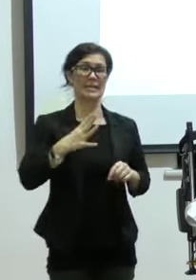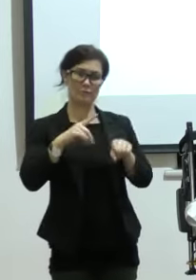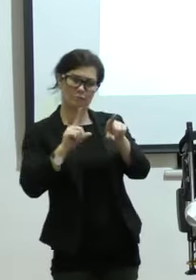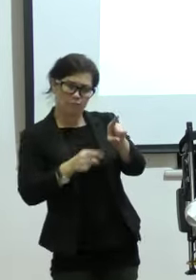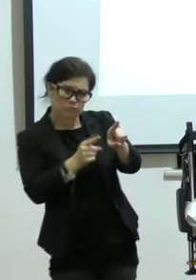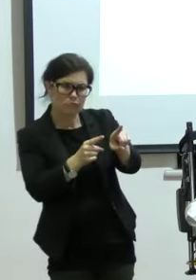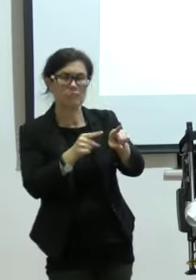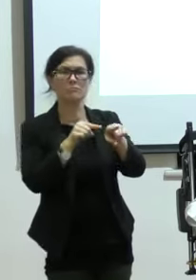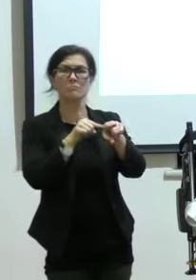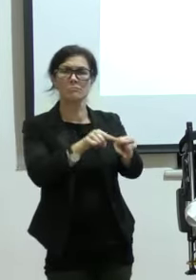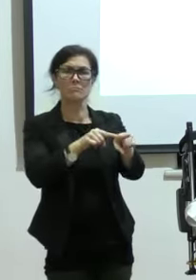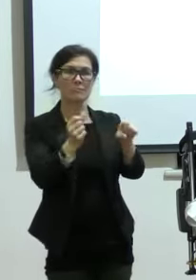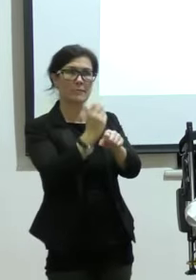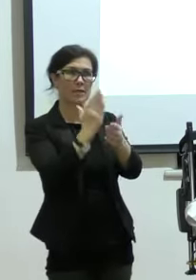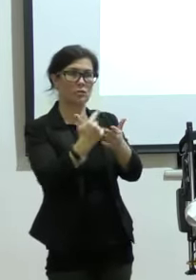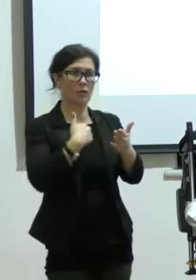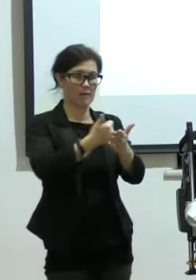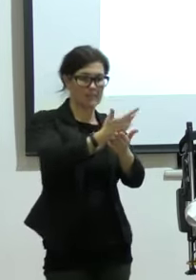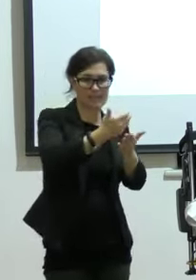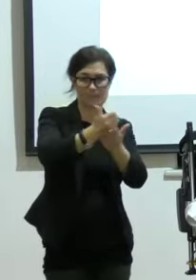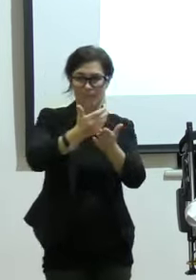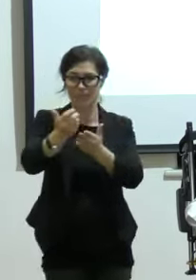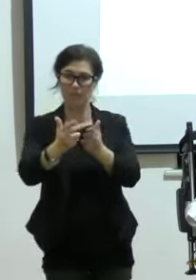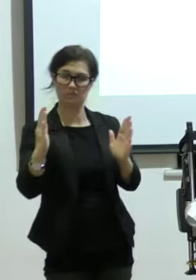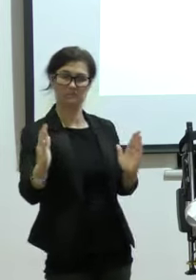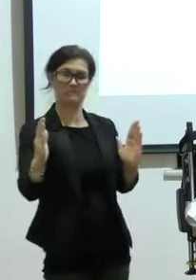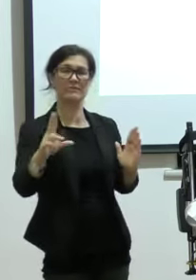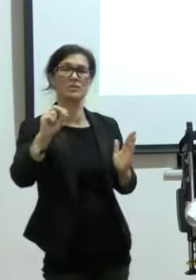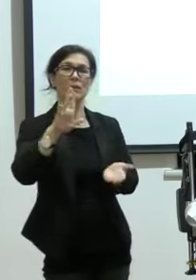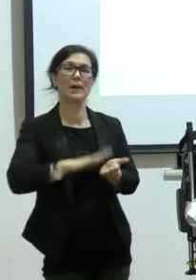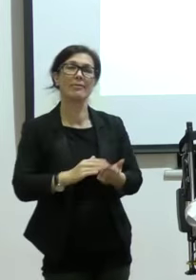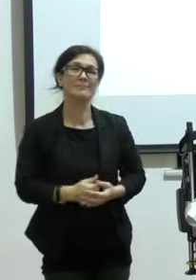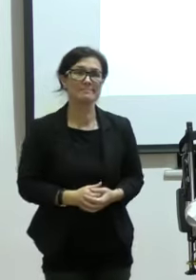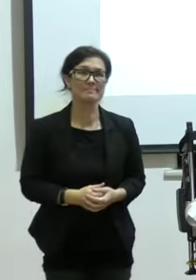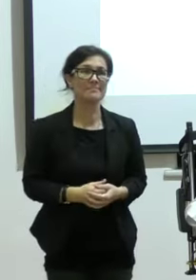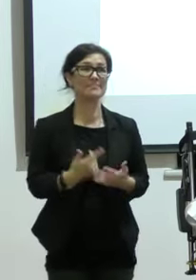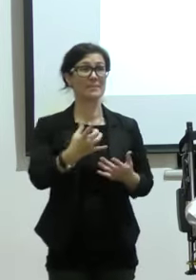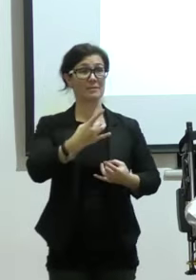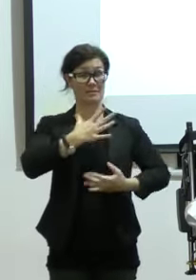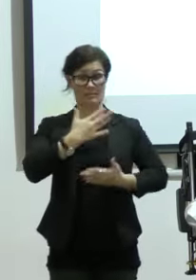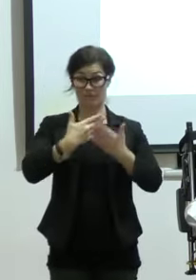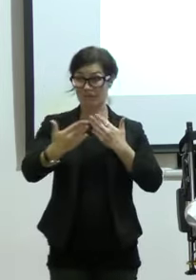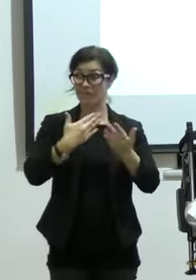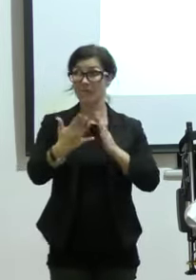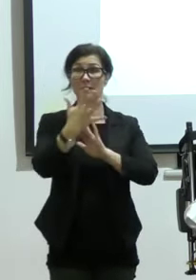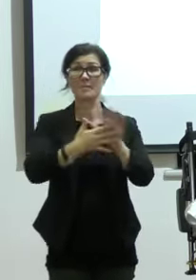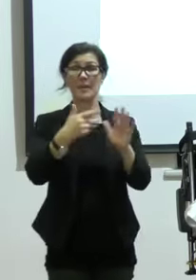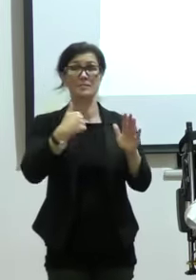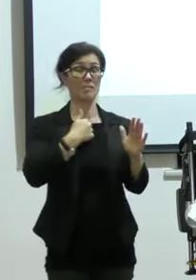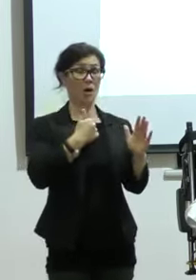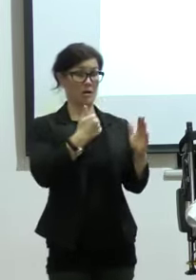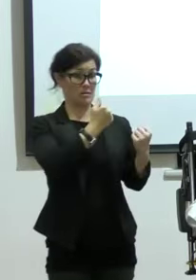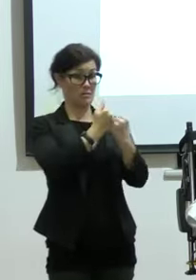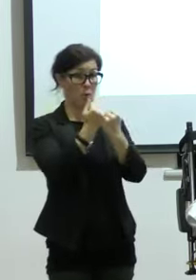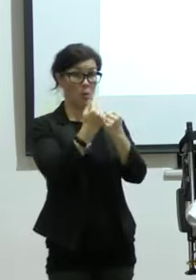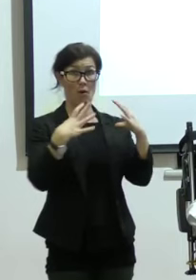if you're self-managing, you're doing it more alone. You have less support than if you were having